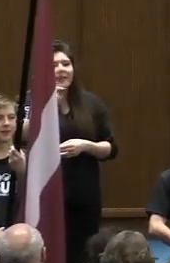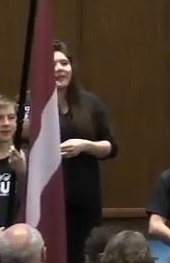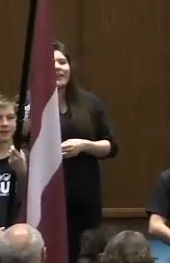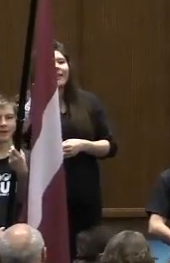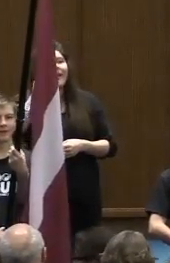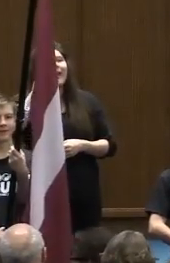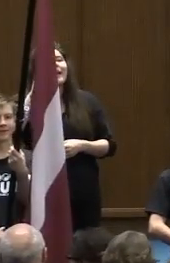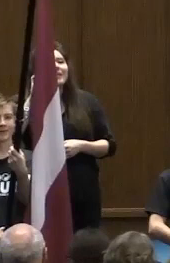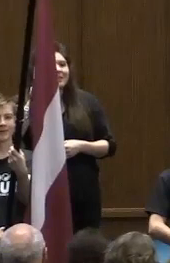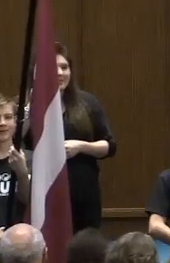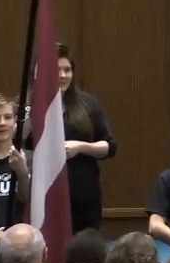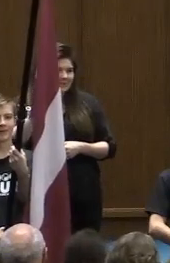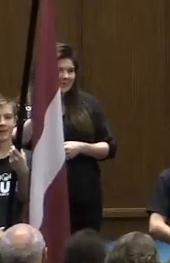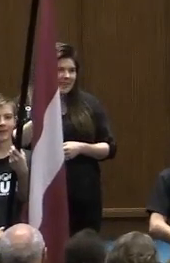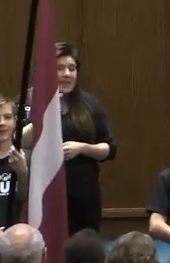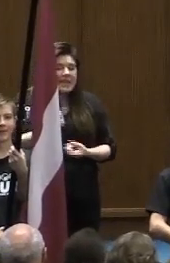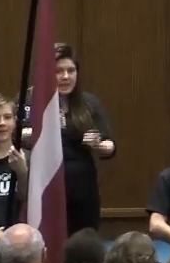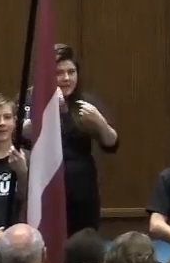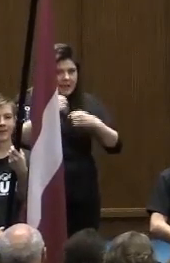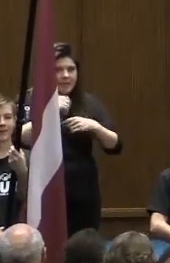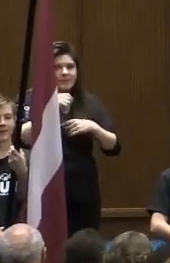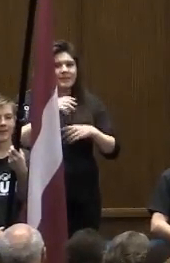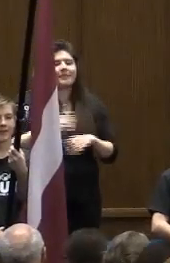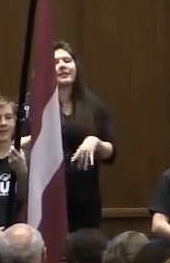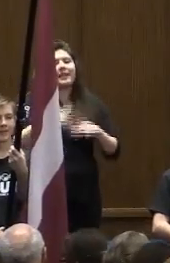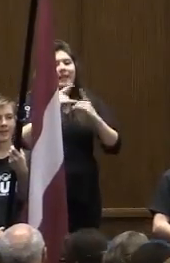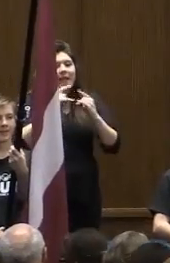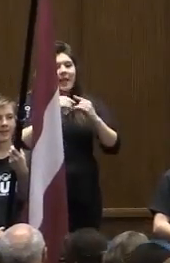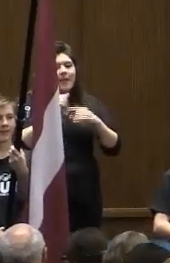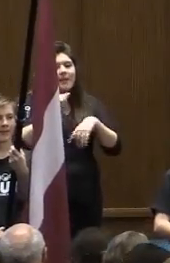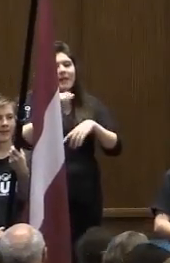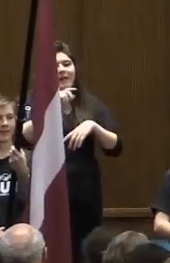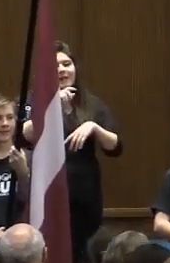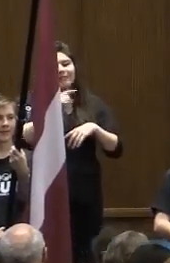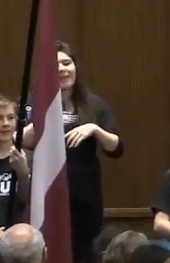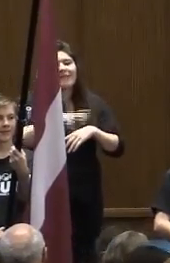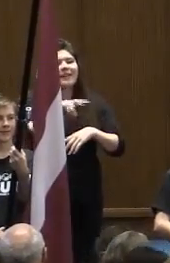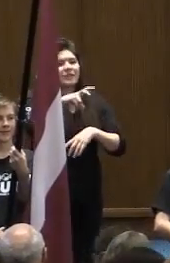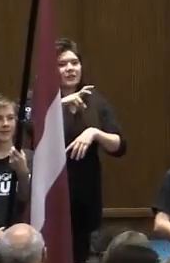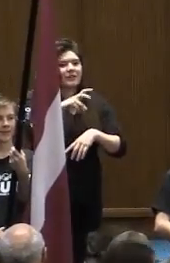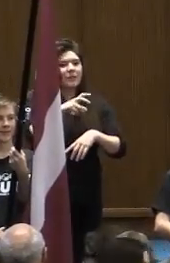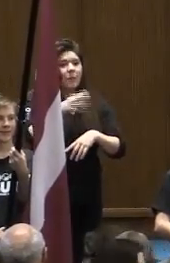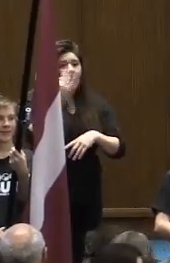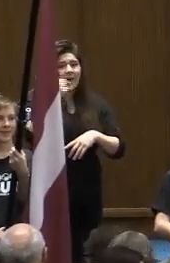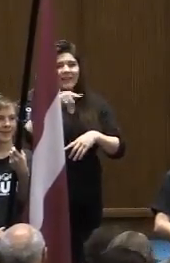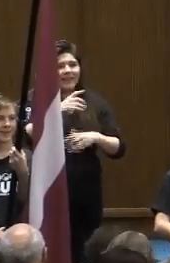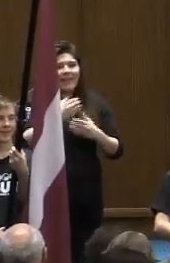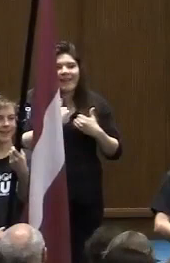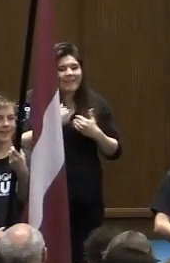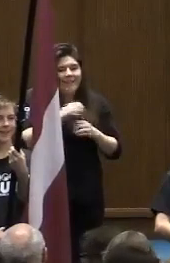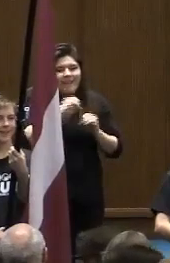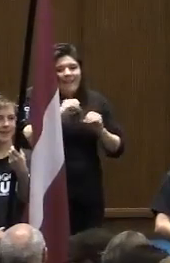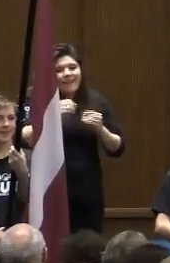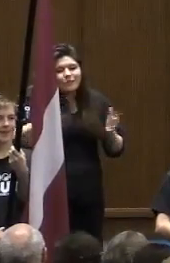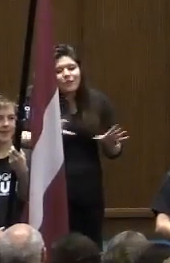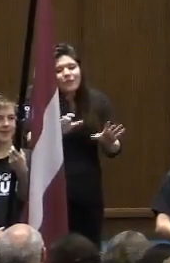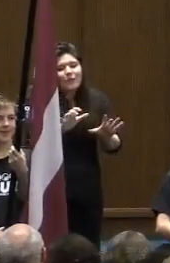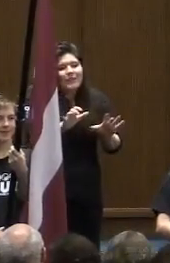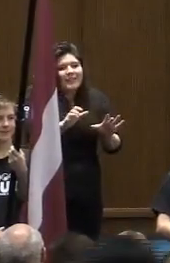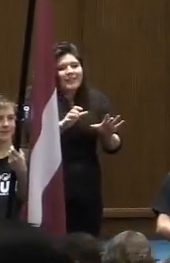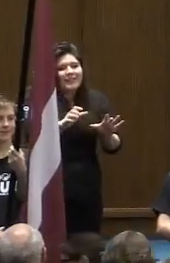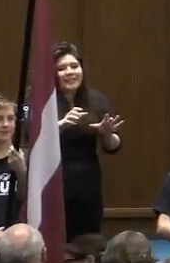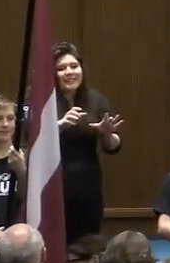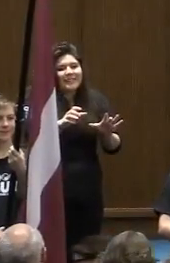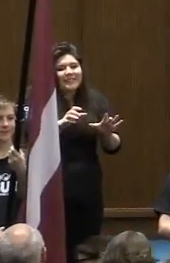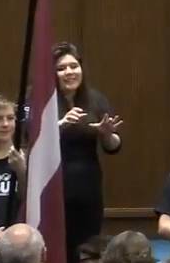Mike Kakis, he came to Camp Adventure because he didn't have anything else to do. And the youth